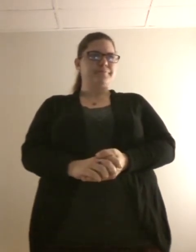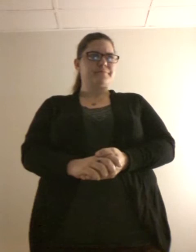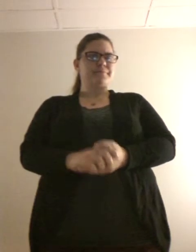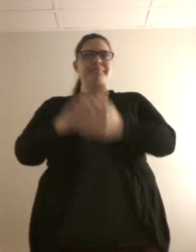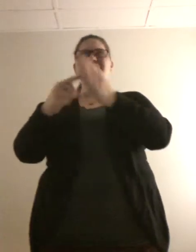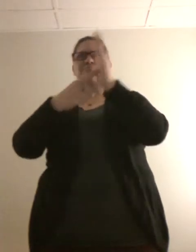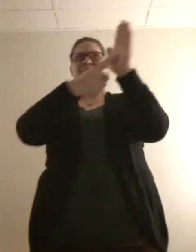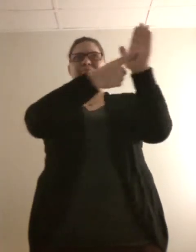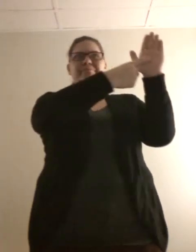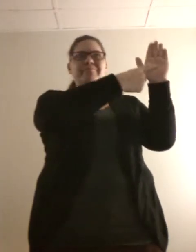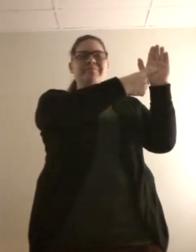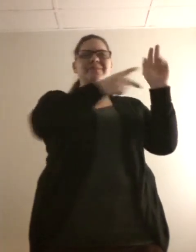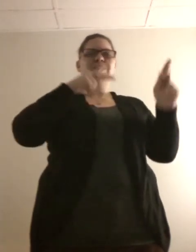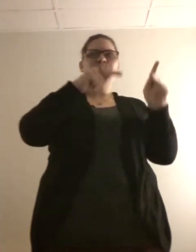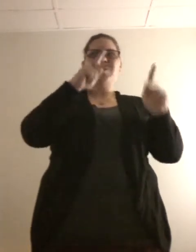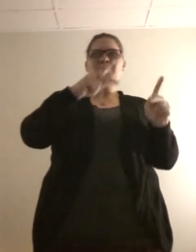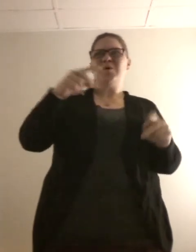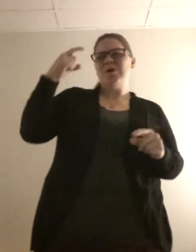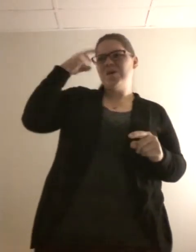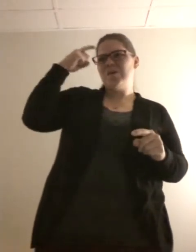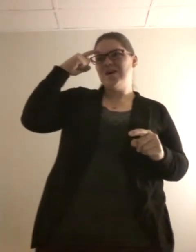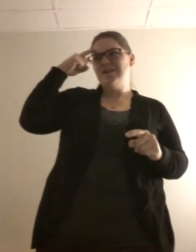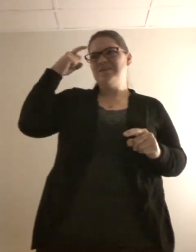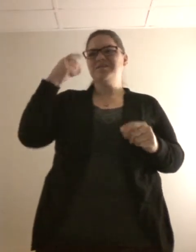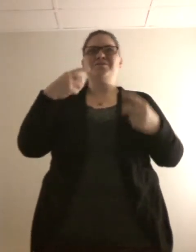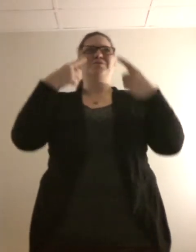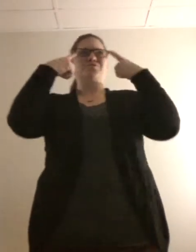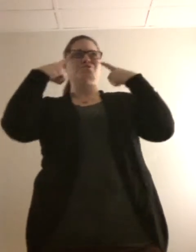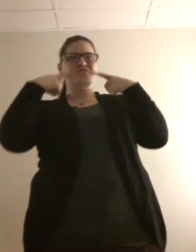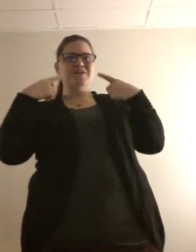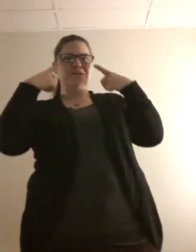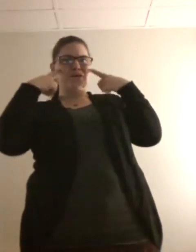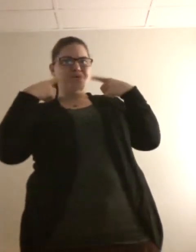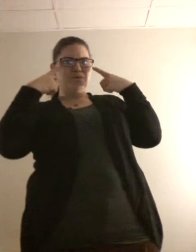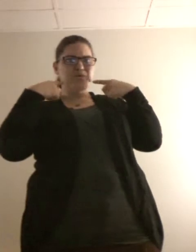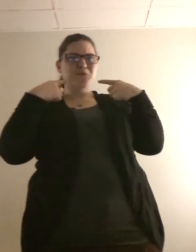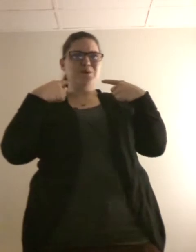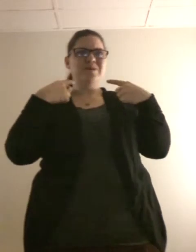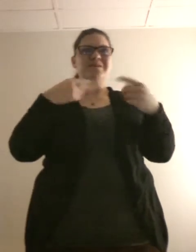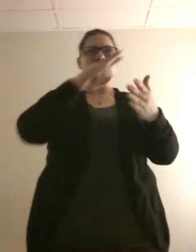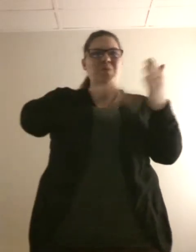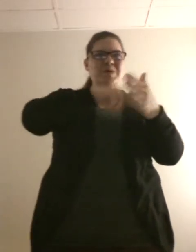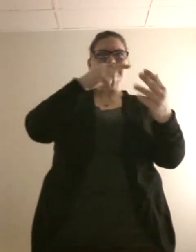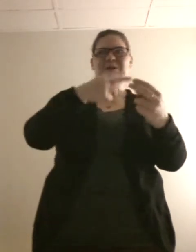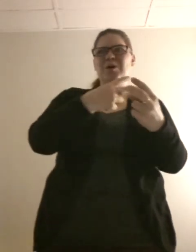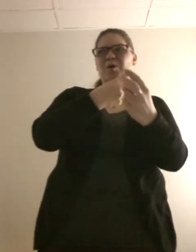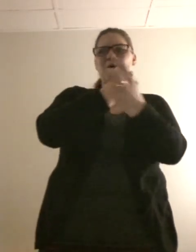People thought she was kind of dreary and gloomy for painting bones from dead animals. But she didn't think that at all. She